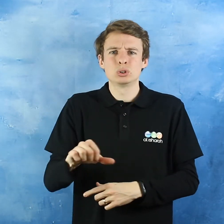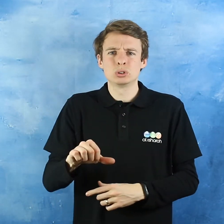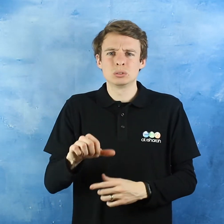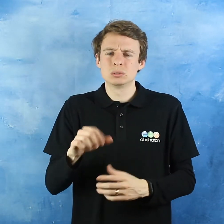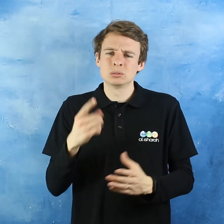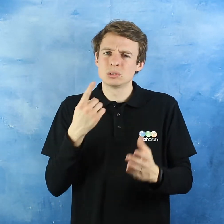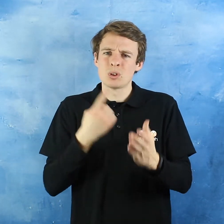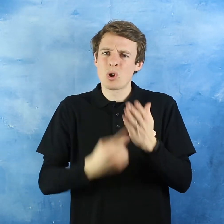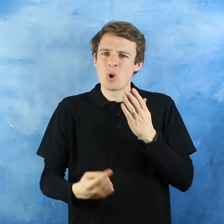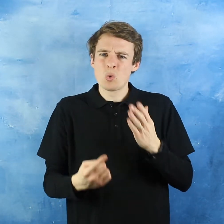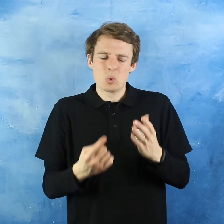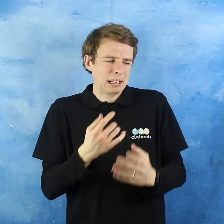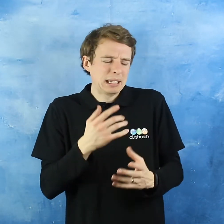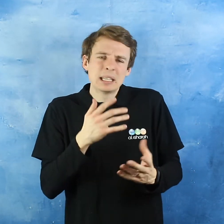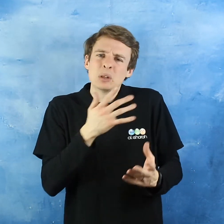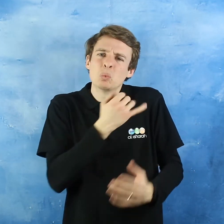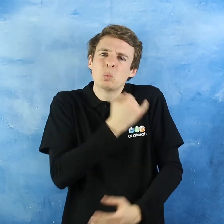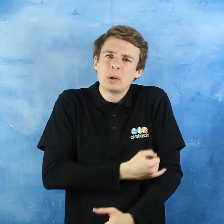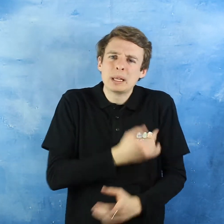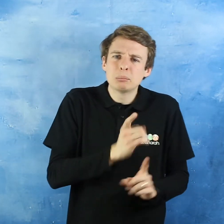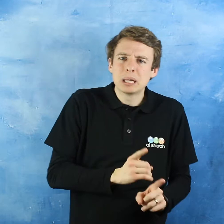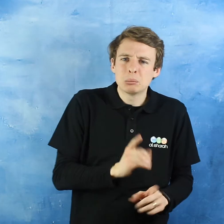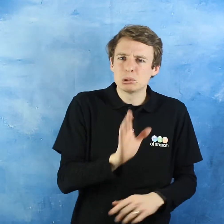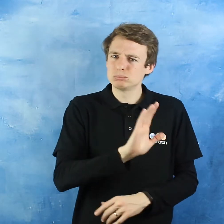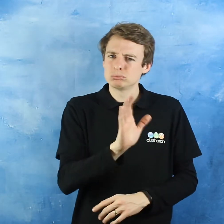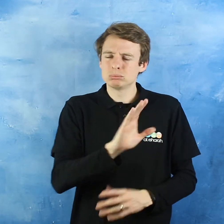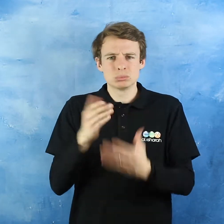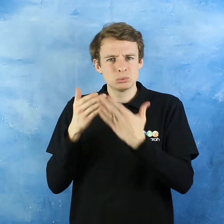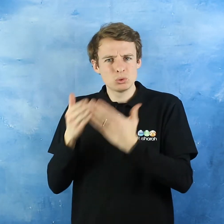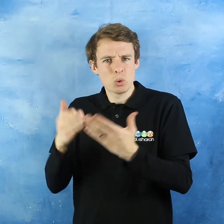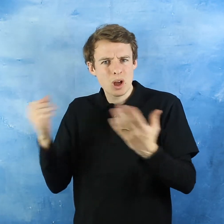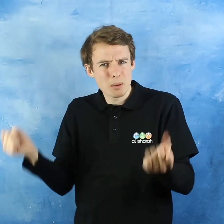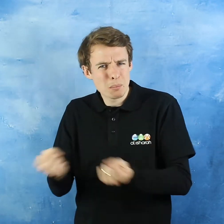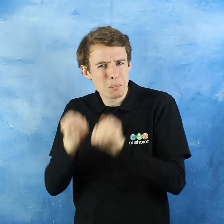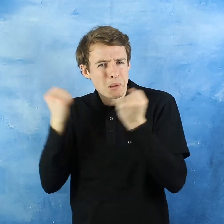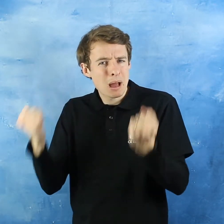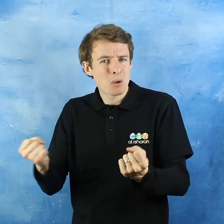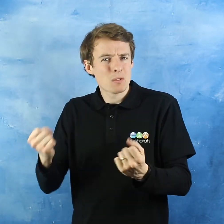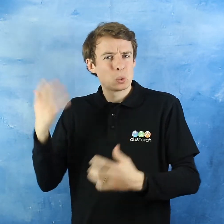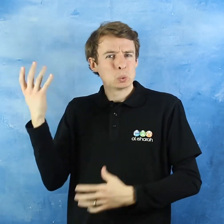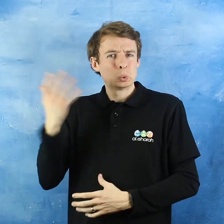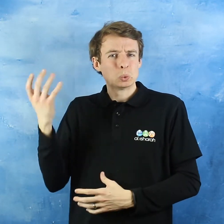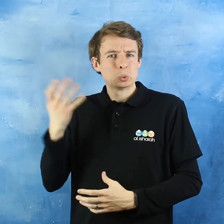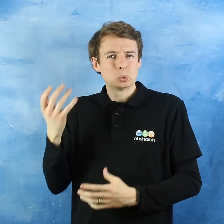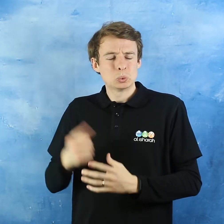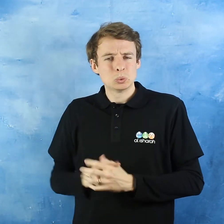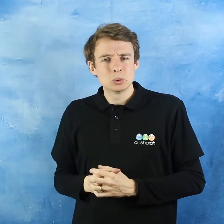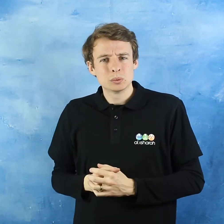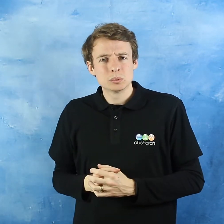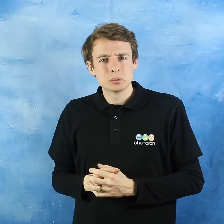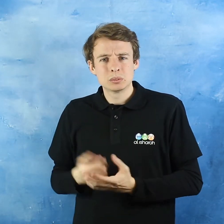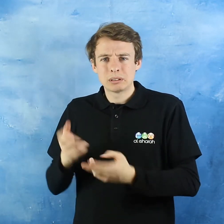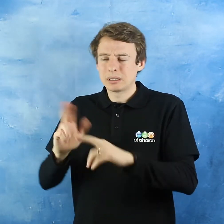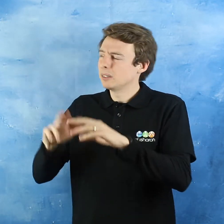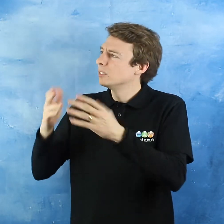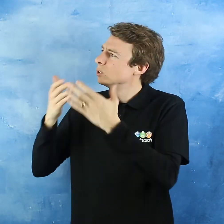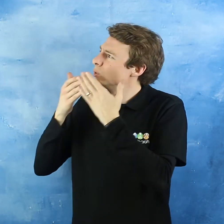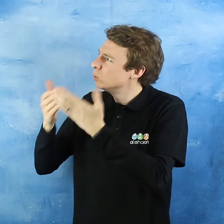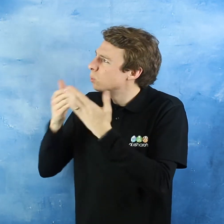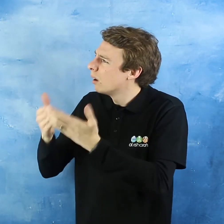It is always accepted with the ikhlas when you do. Many people will complain, subhanallah, how many days, how many times I made